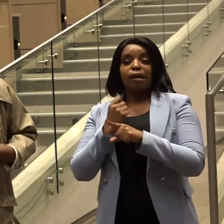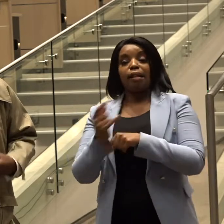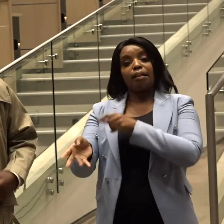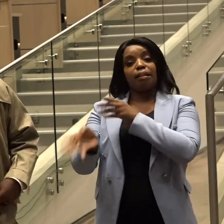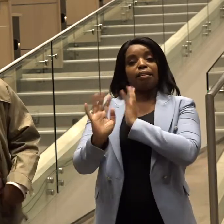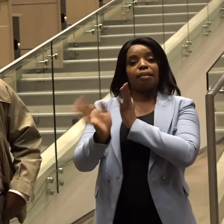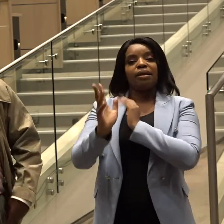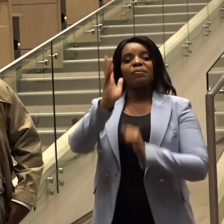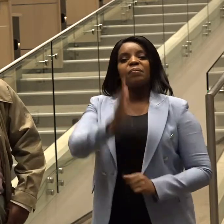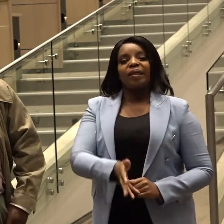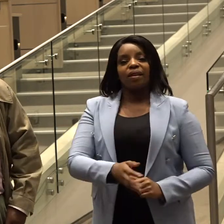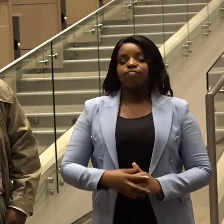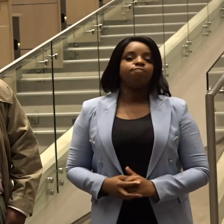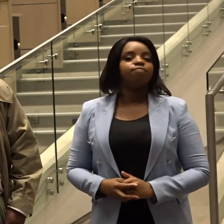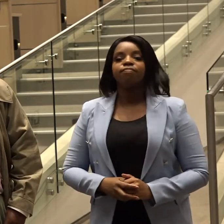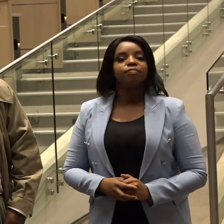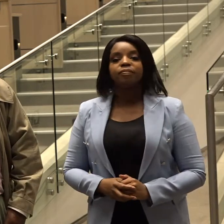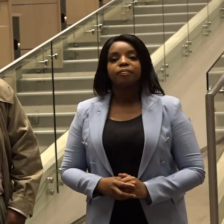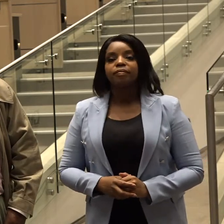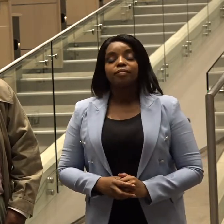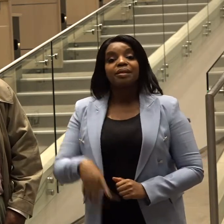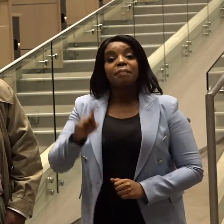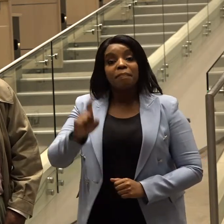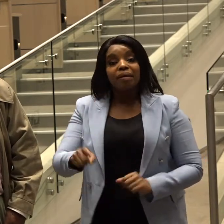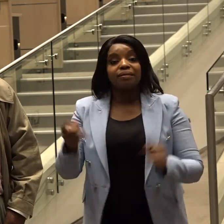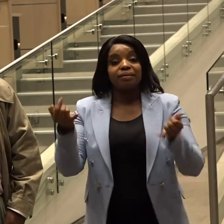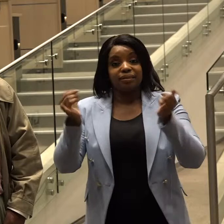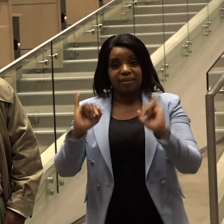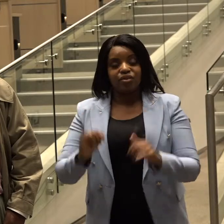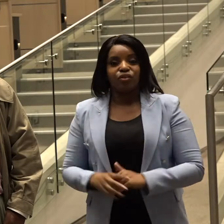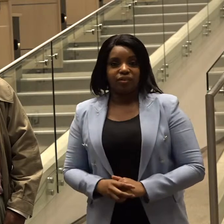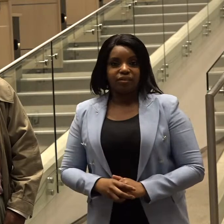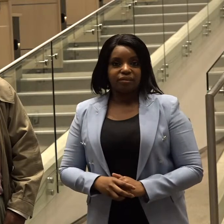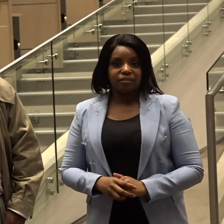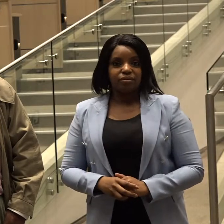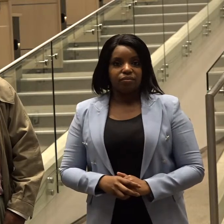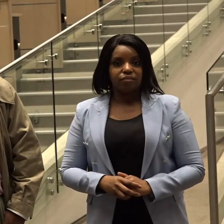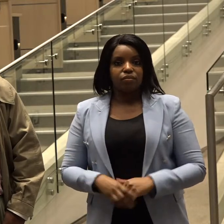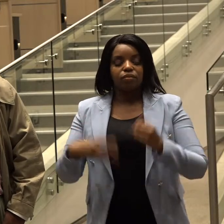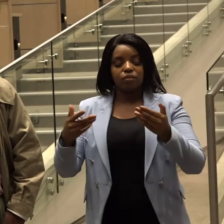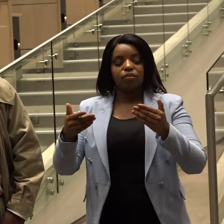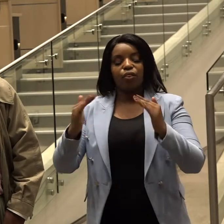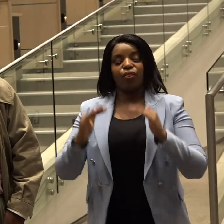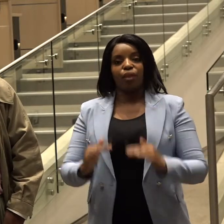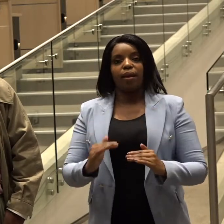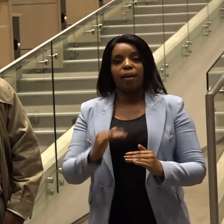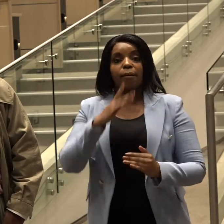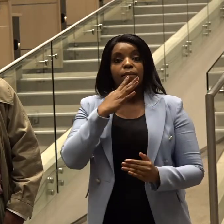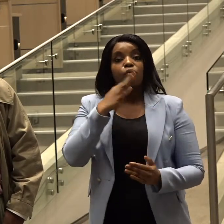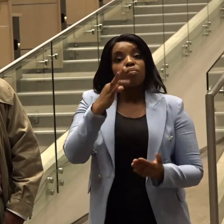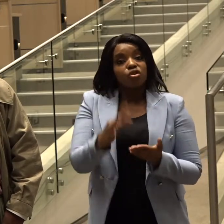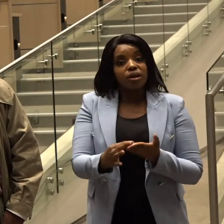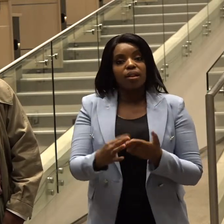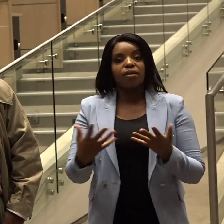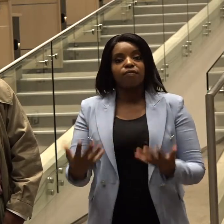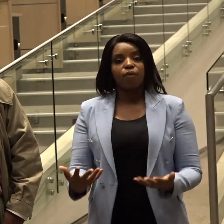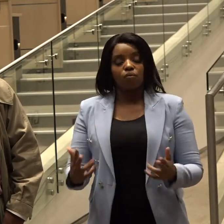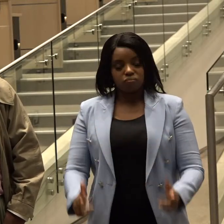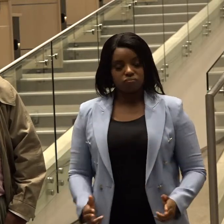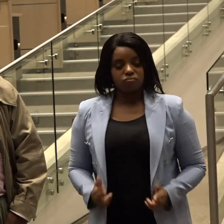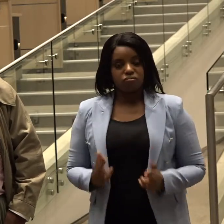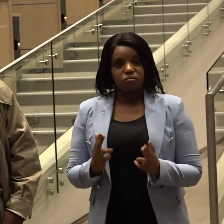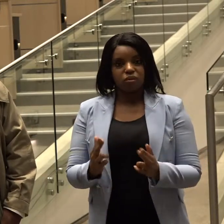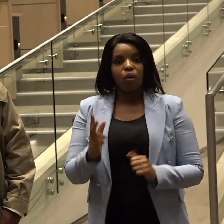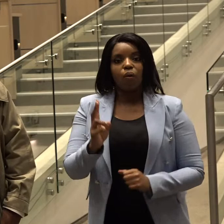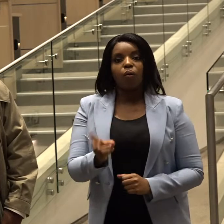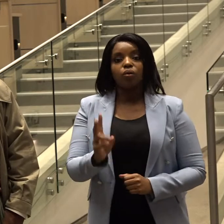we must take this serious and then the proposal for the rail station as well I